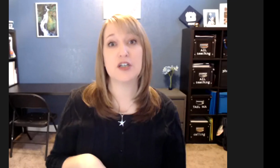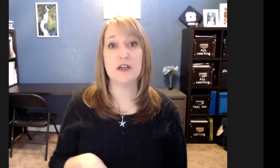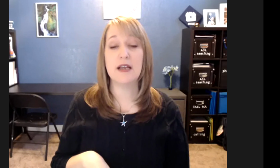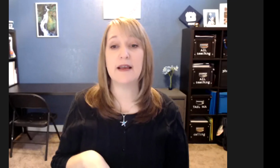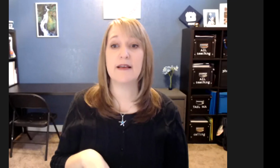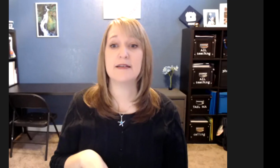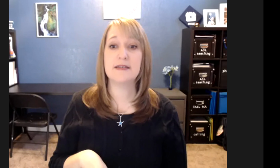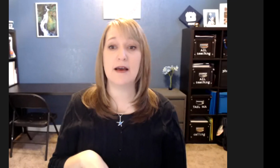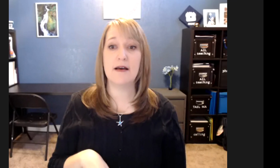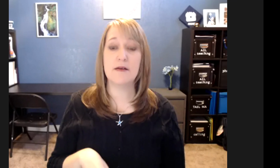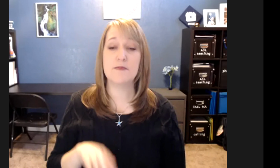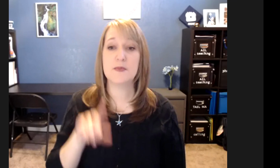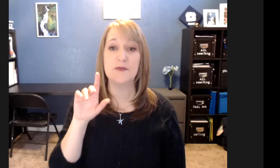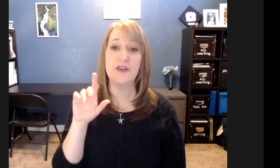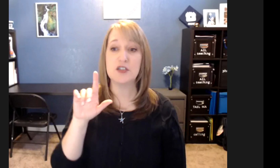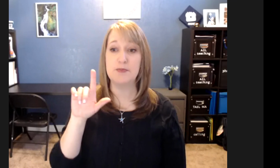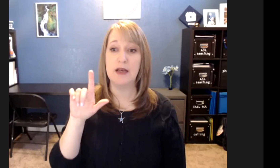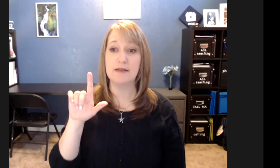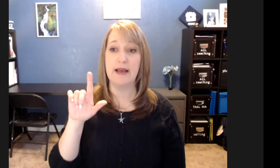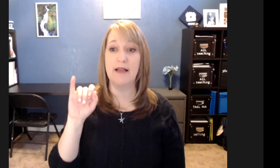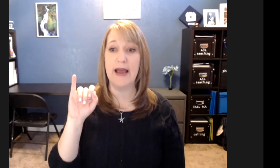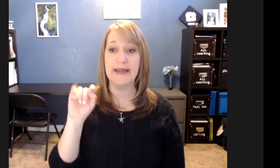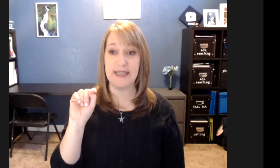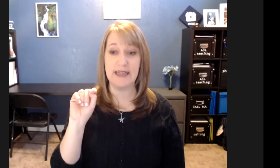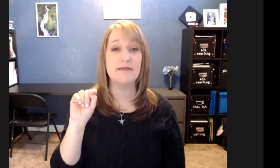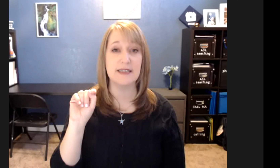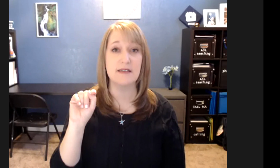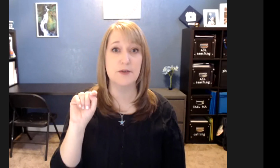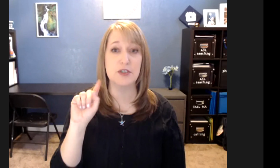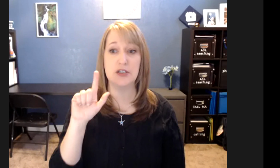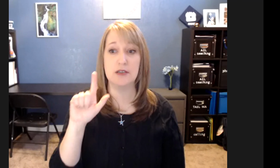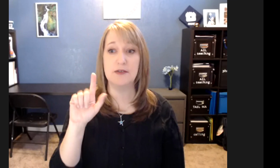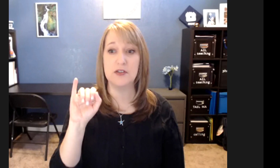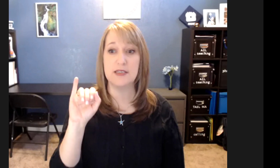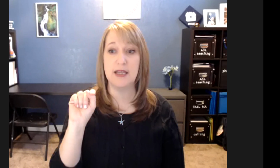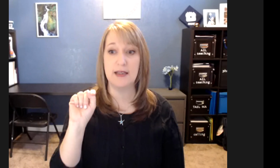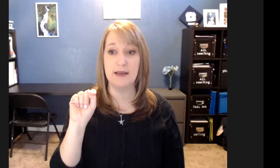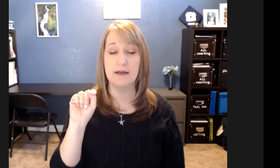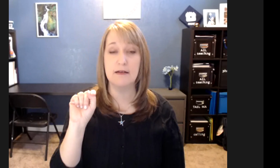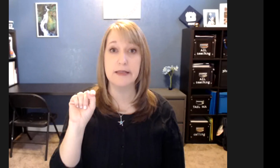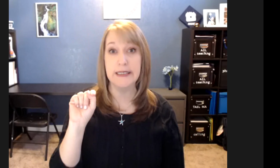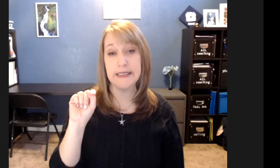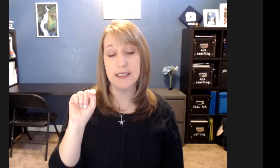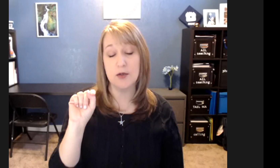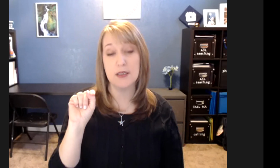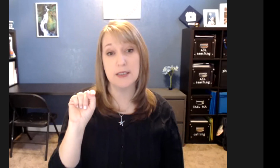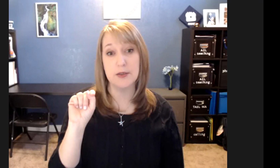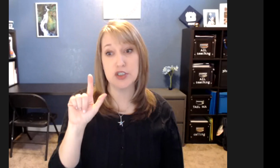Literature is finger spelled L-I-T. That's literature if you're studying lit or